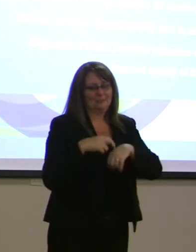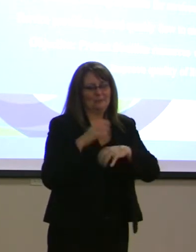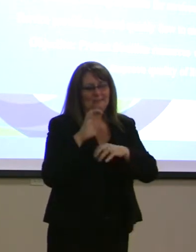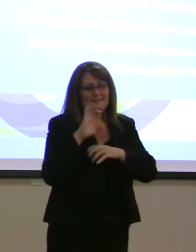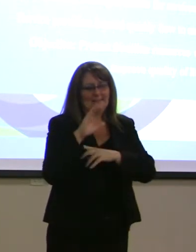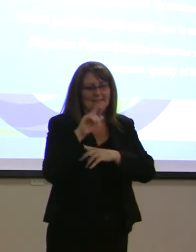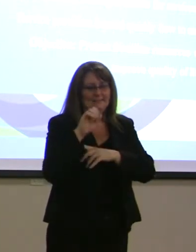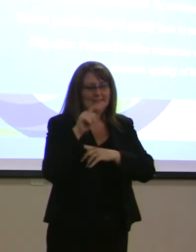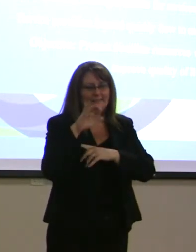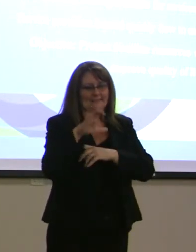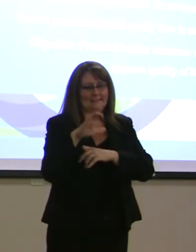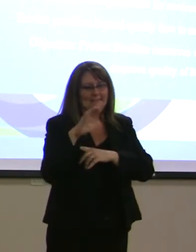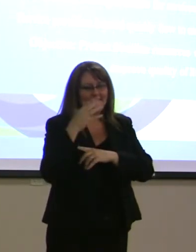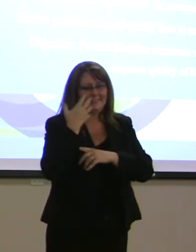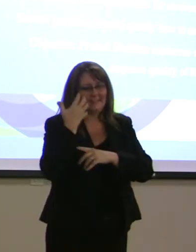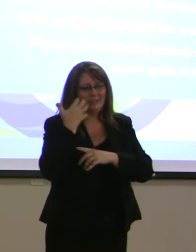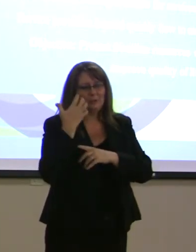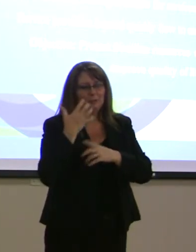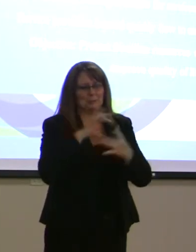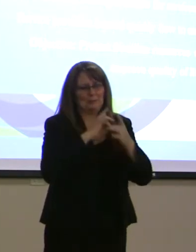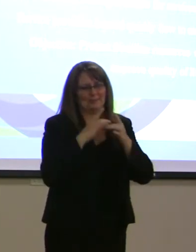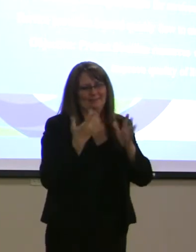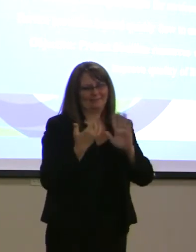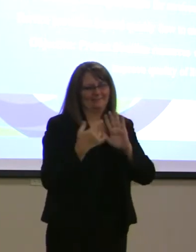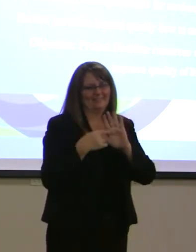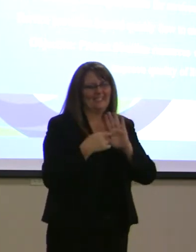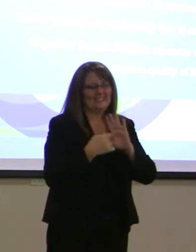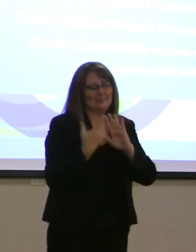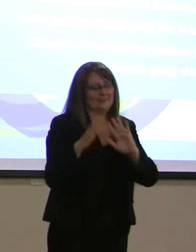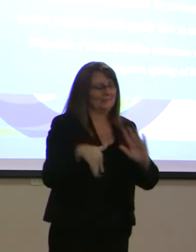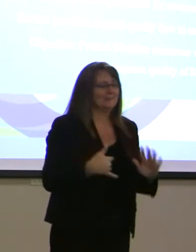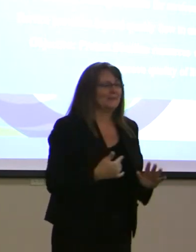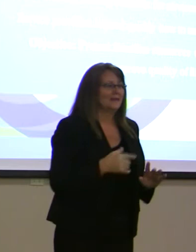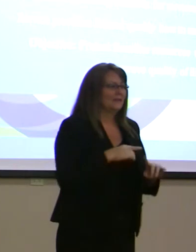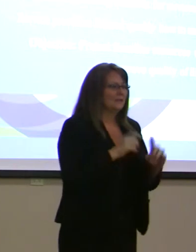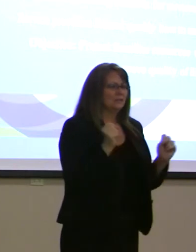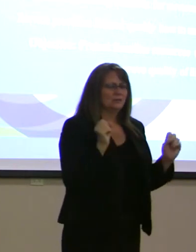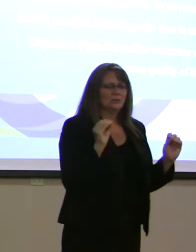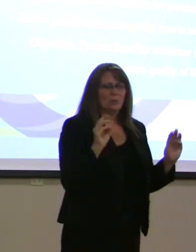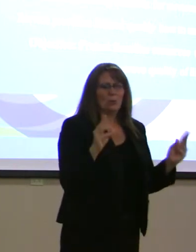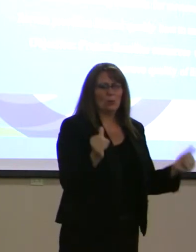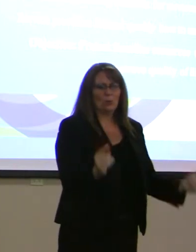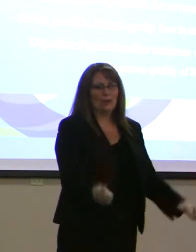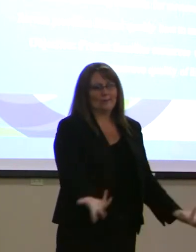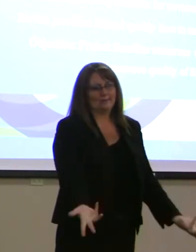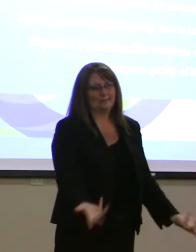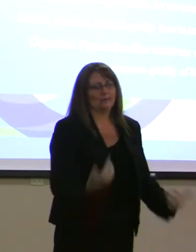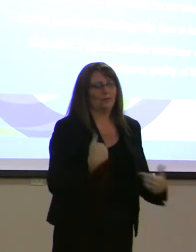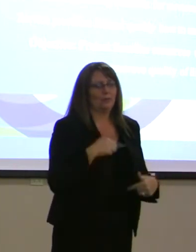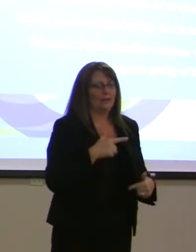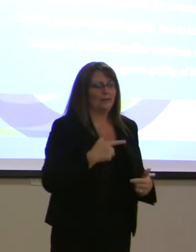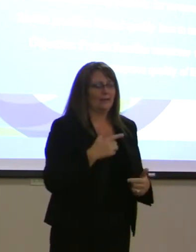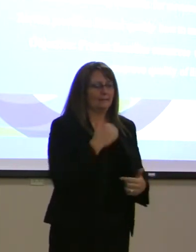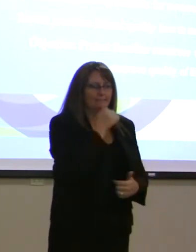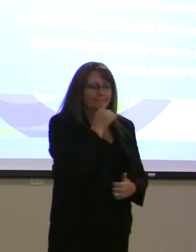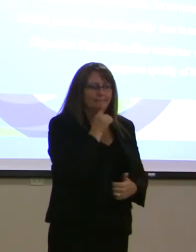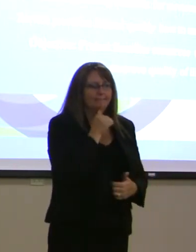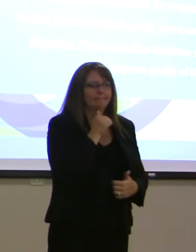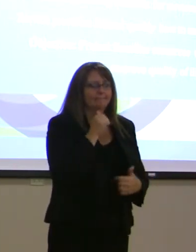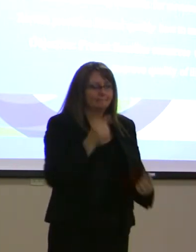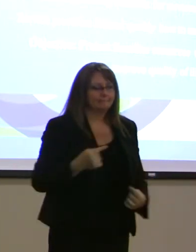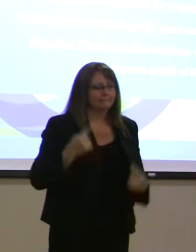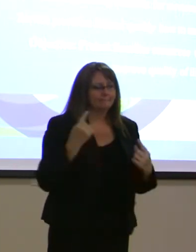not so great foundations, to pardon the pun. But so what? It's here. We have to live with it. We have to work with it.